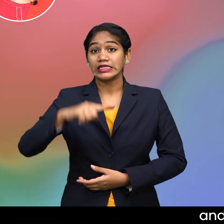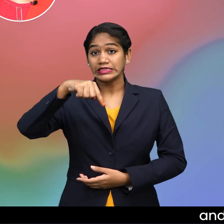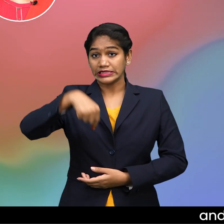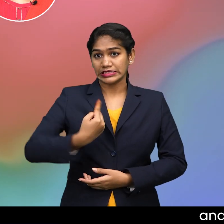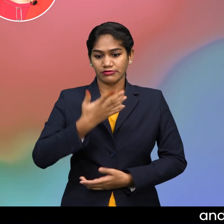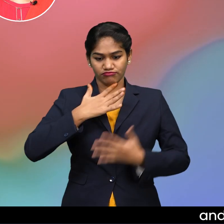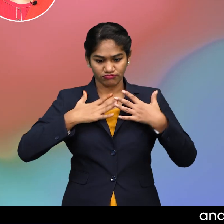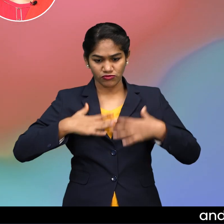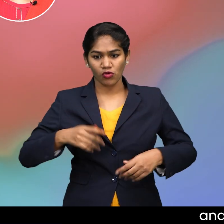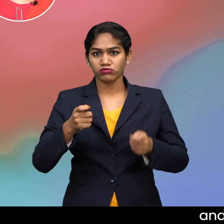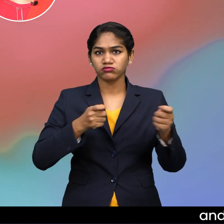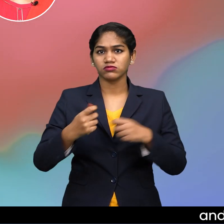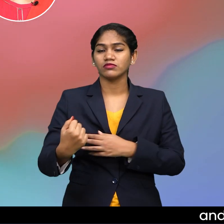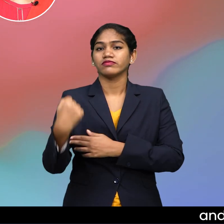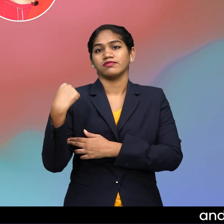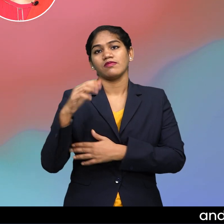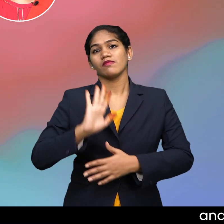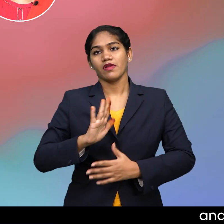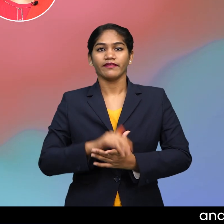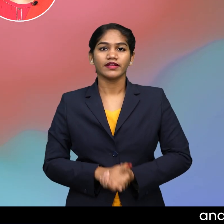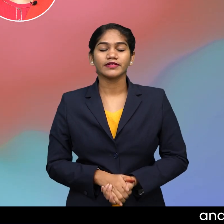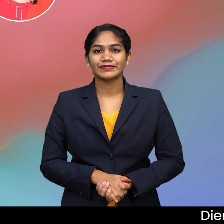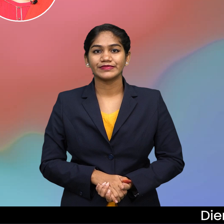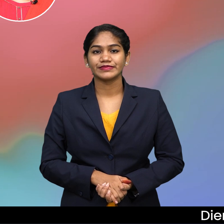and willpower.